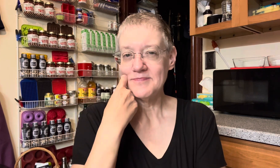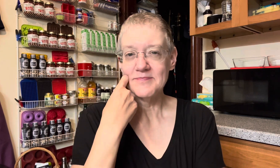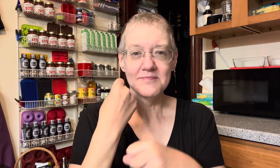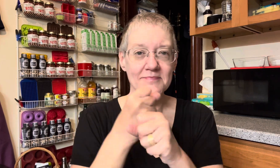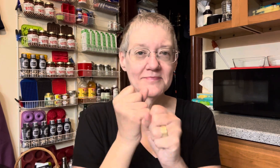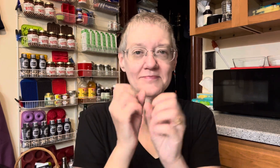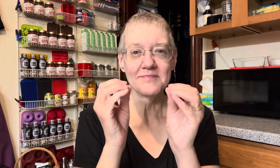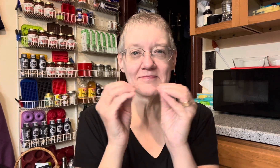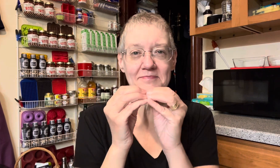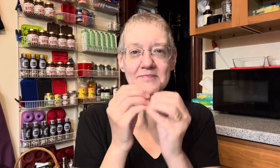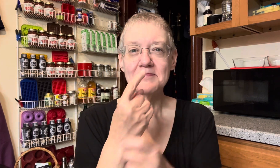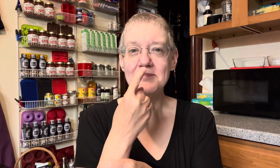the description.